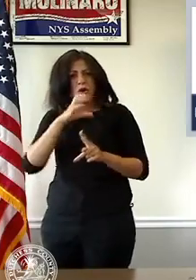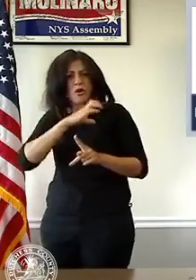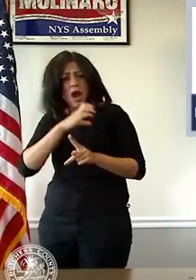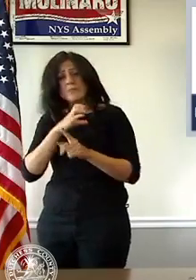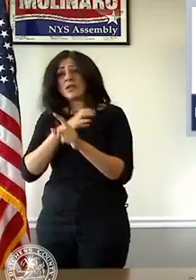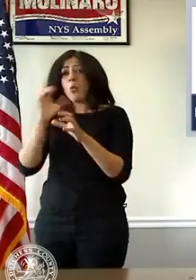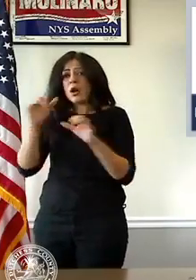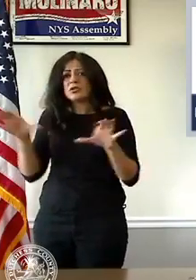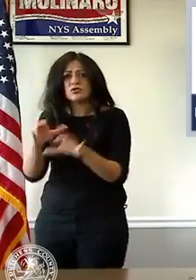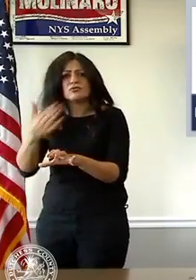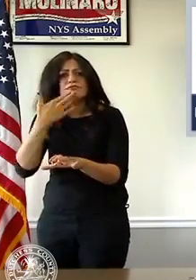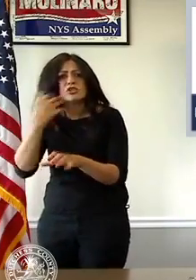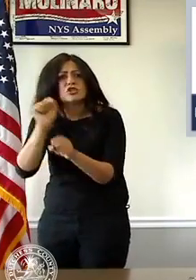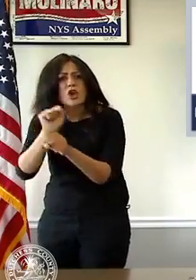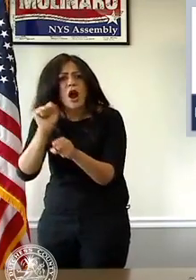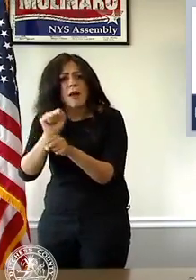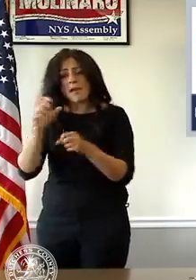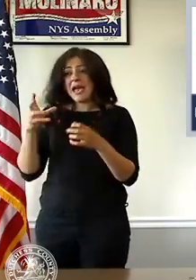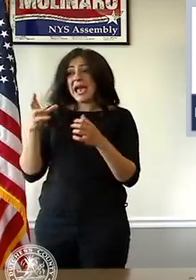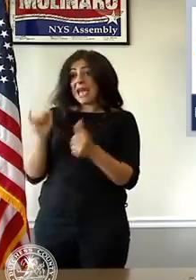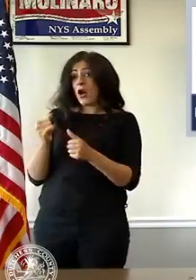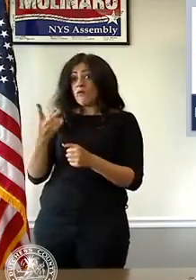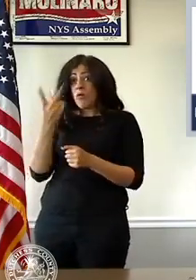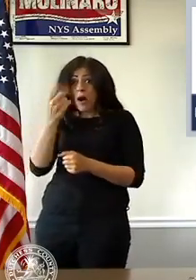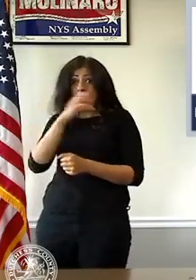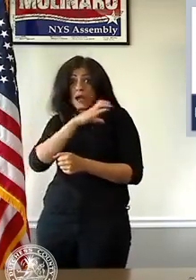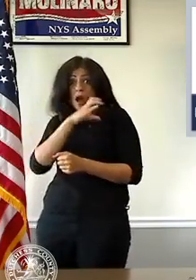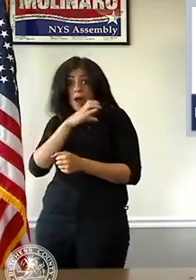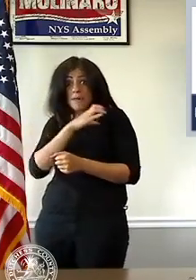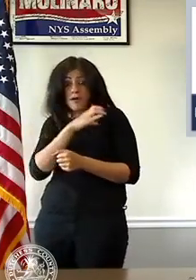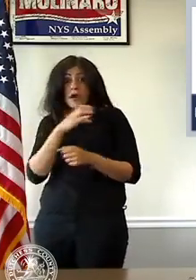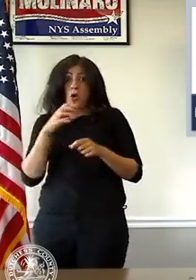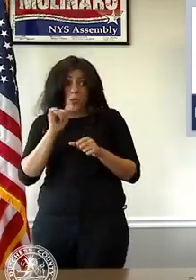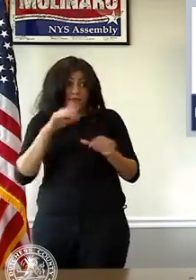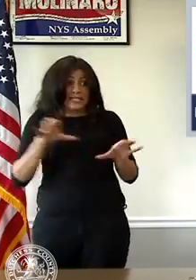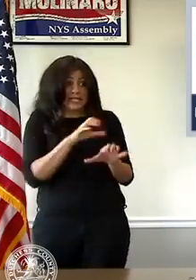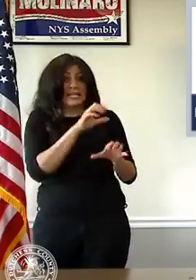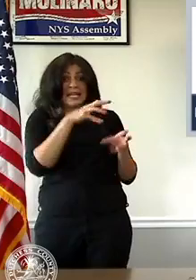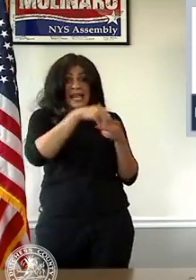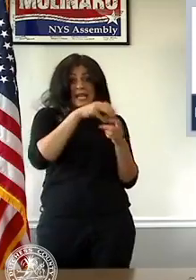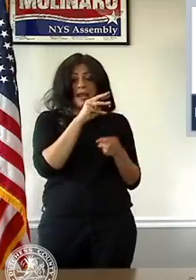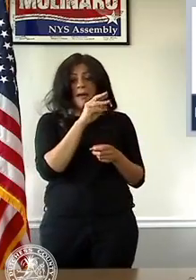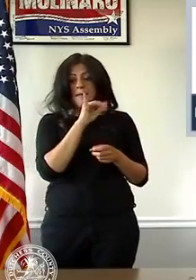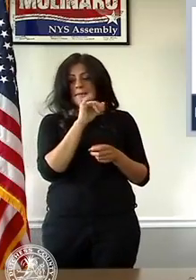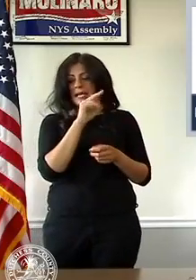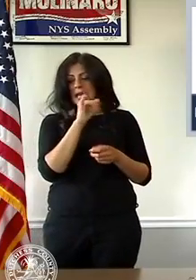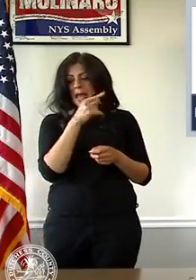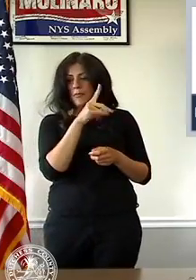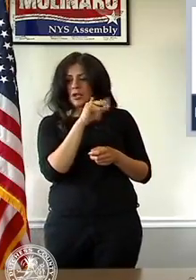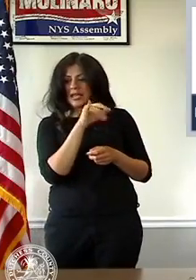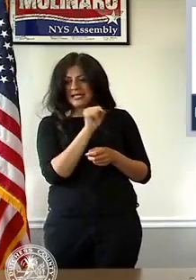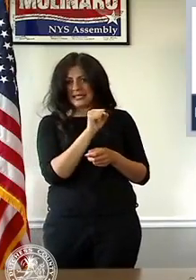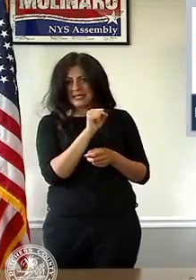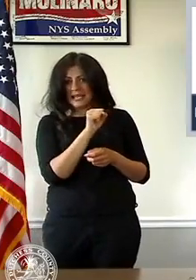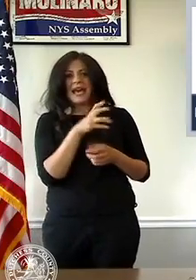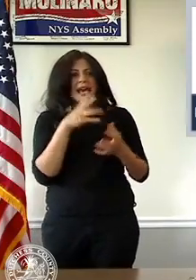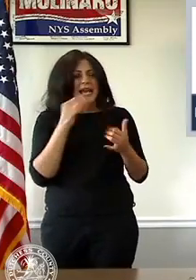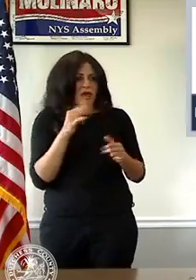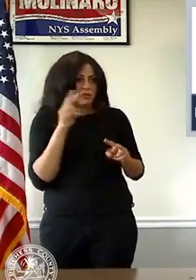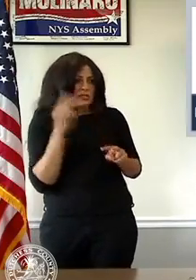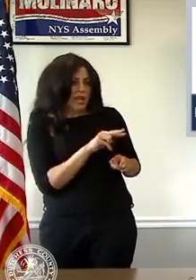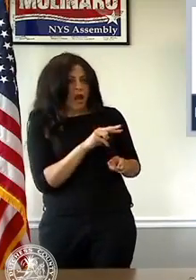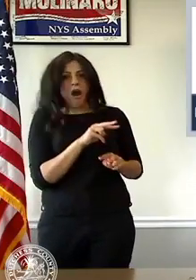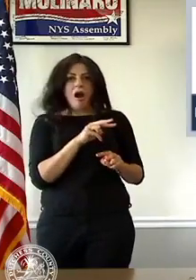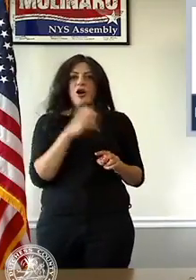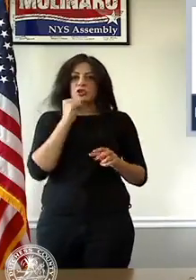jobs well are undermined by what those officers did in Minneapolis. And at the same time, those